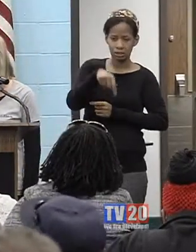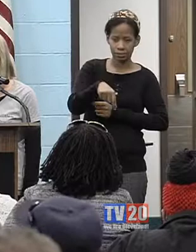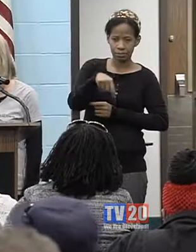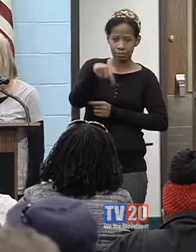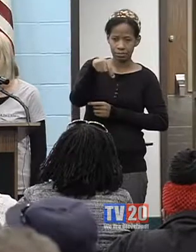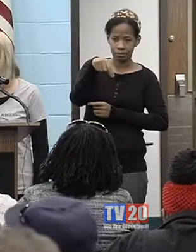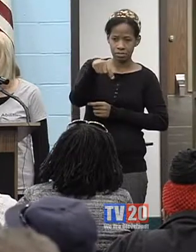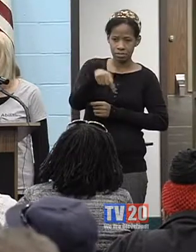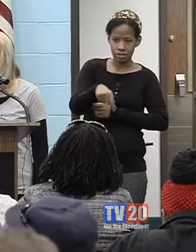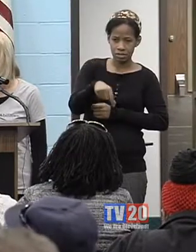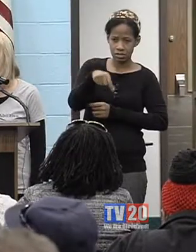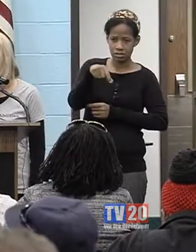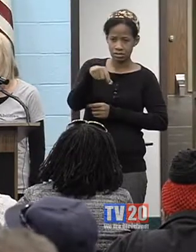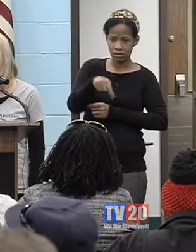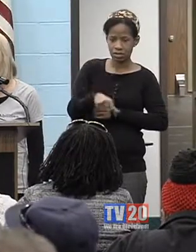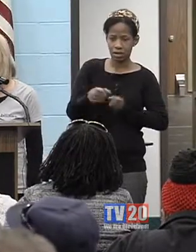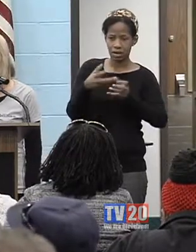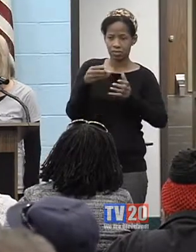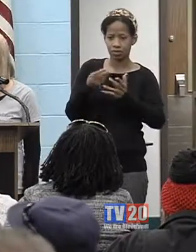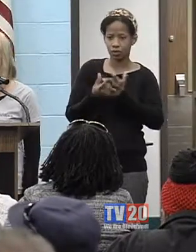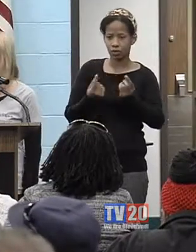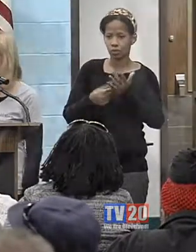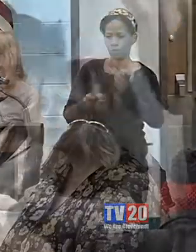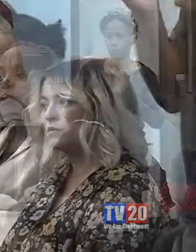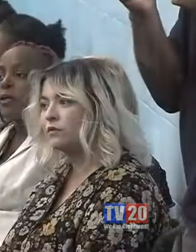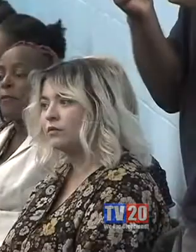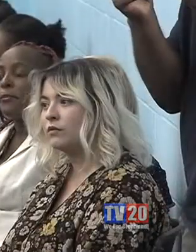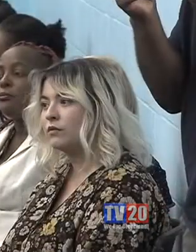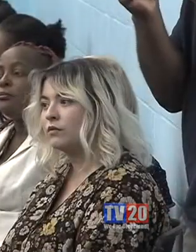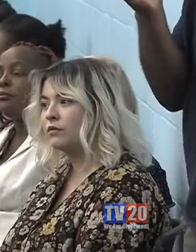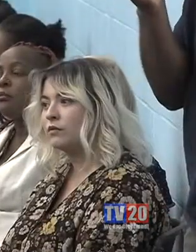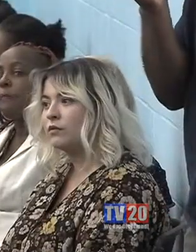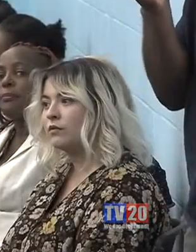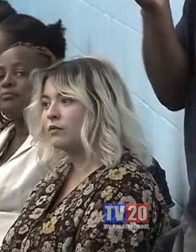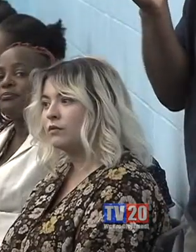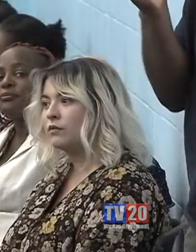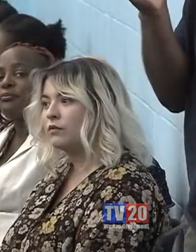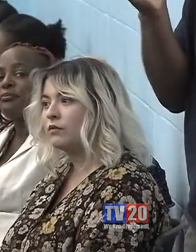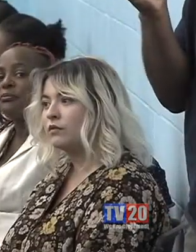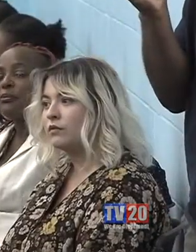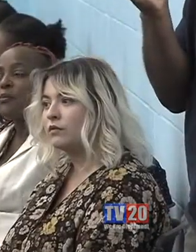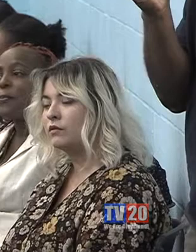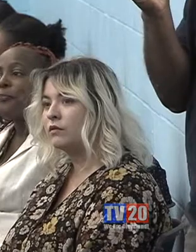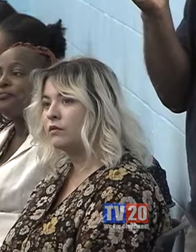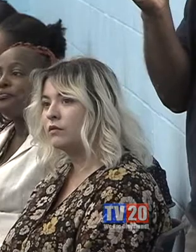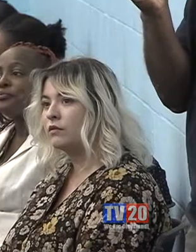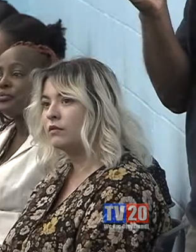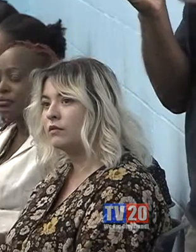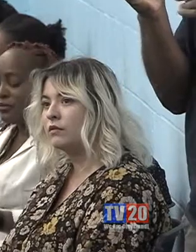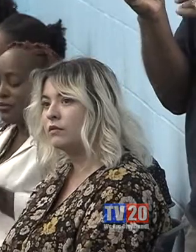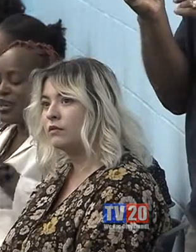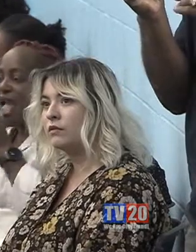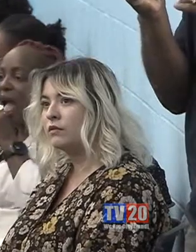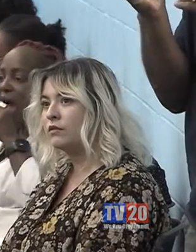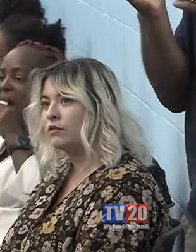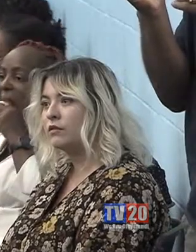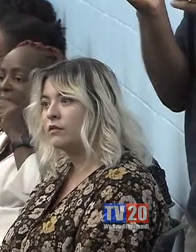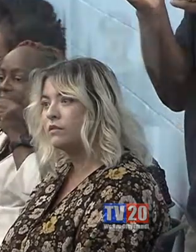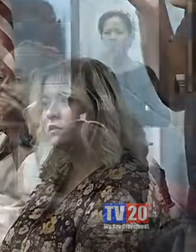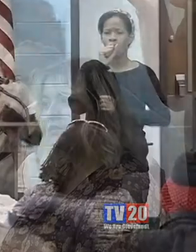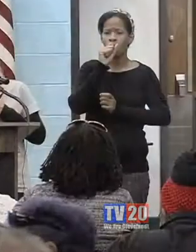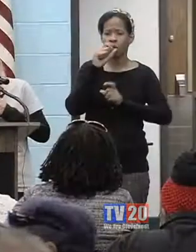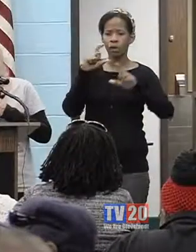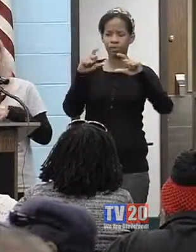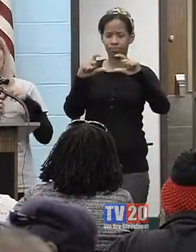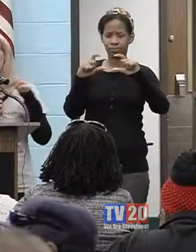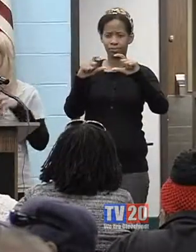level indicators don't really indicate what they do. Well, they indicate the level of liquid. There you go. And they make a sound.